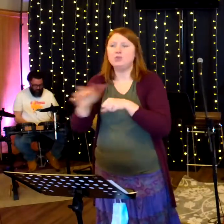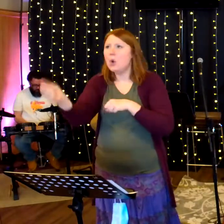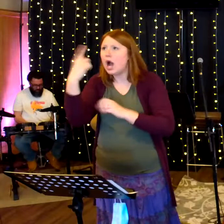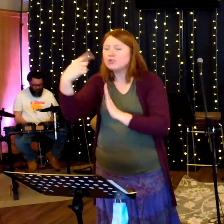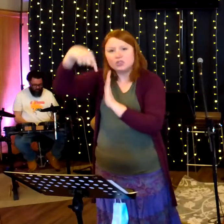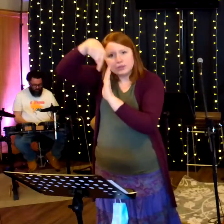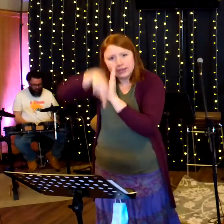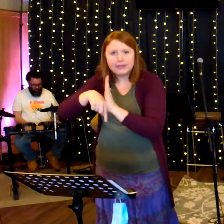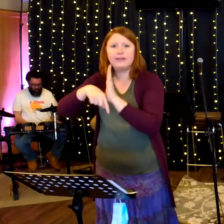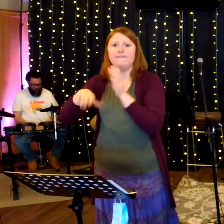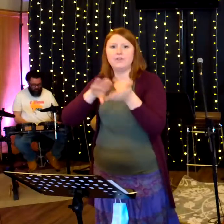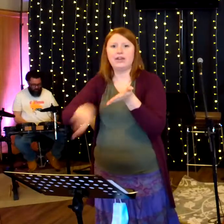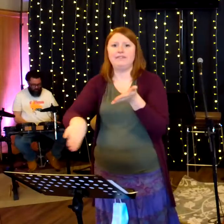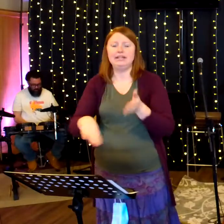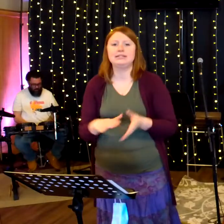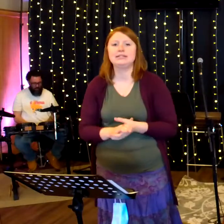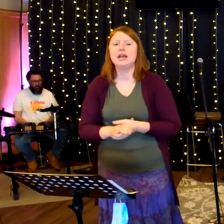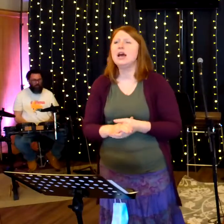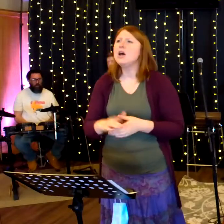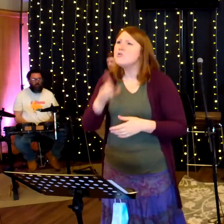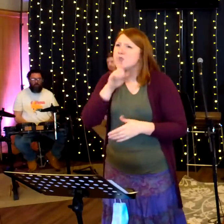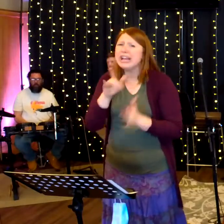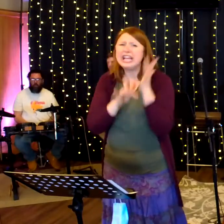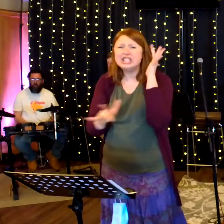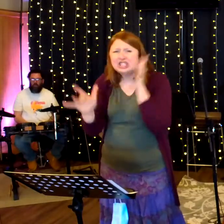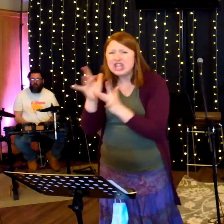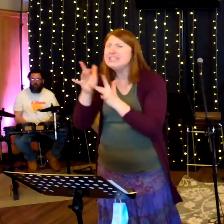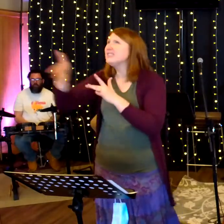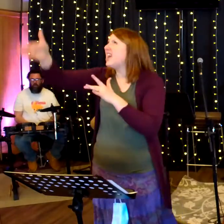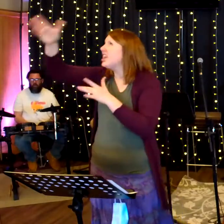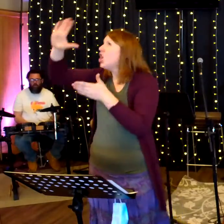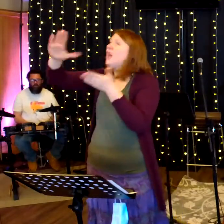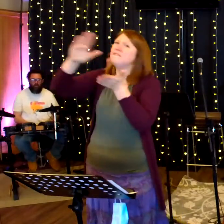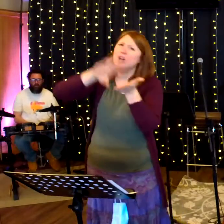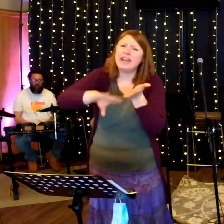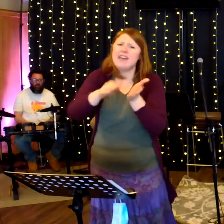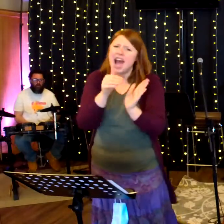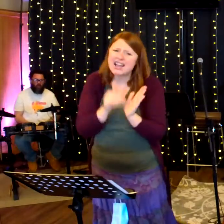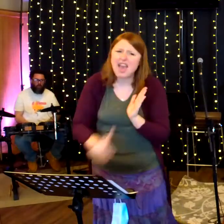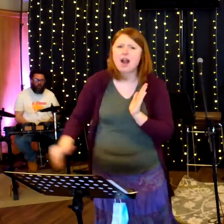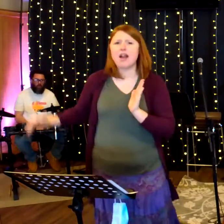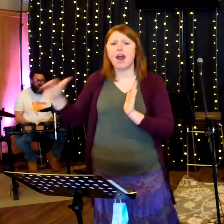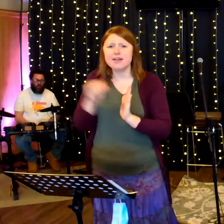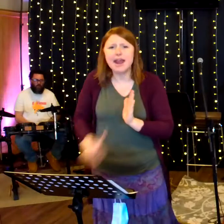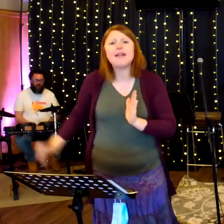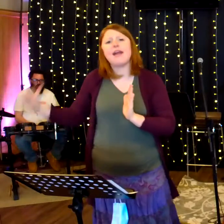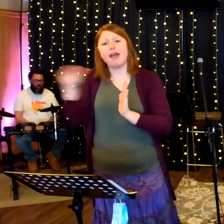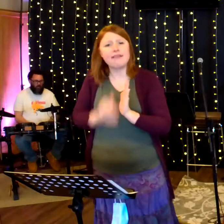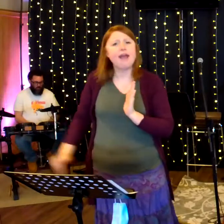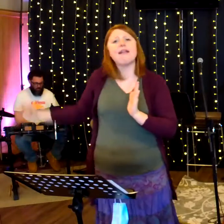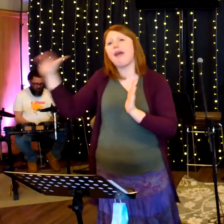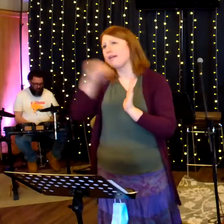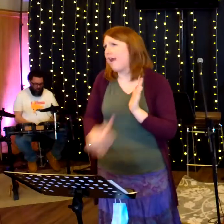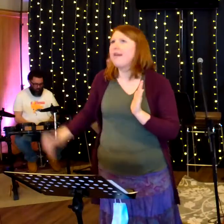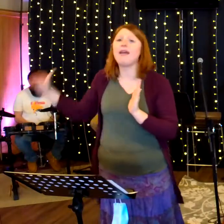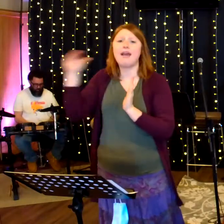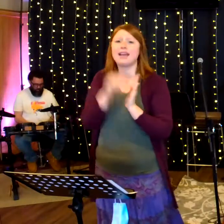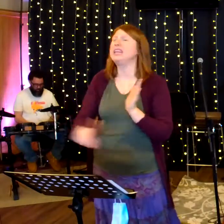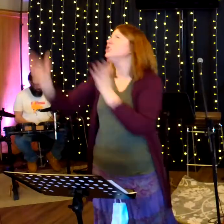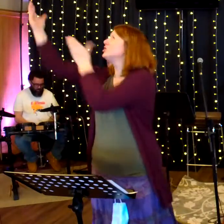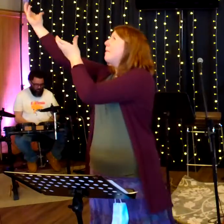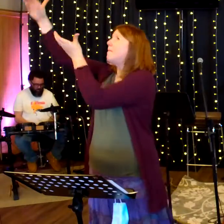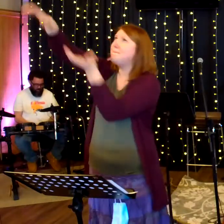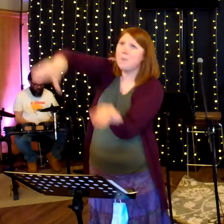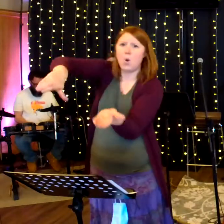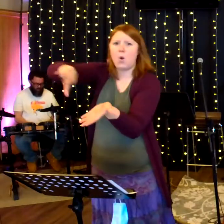the magnitude of the grace and forgiveness that God has poured out on every single one of us.